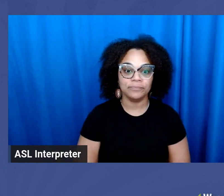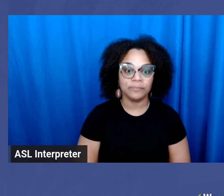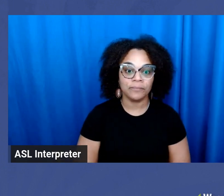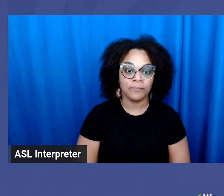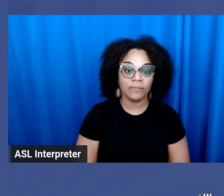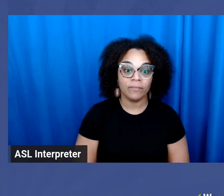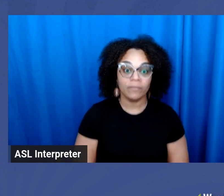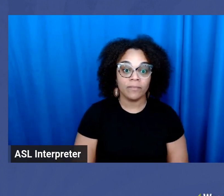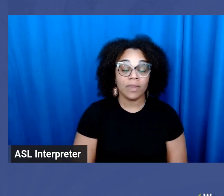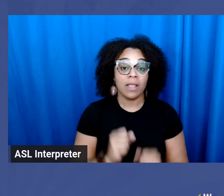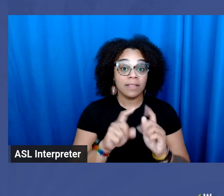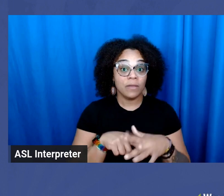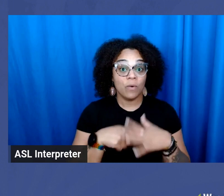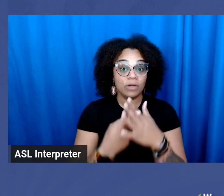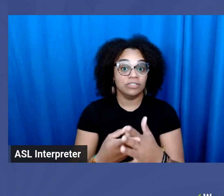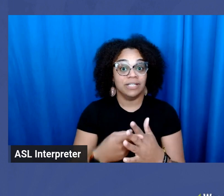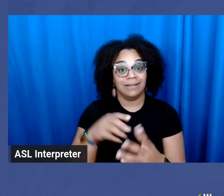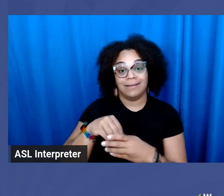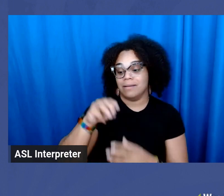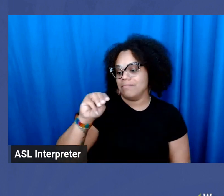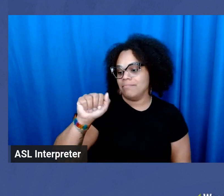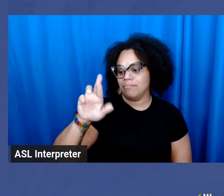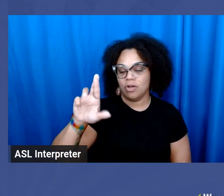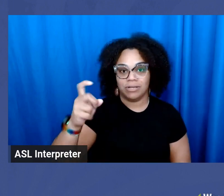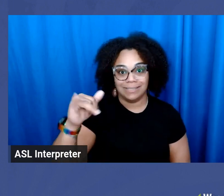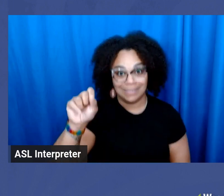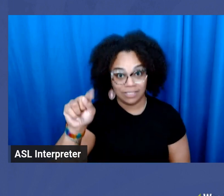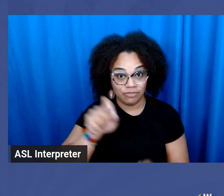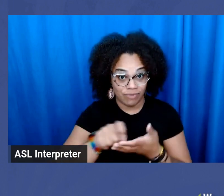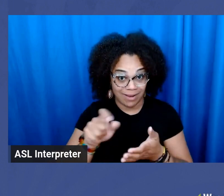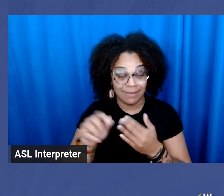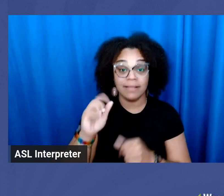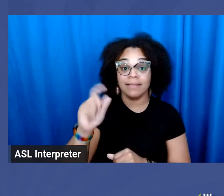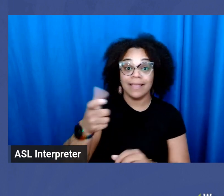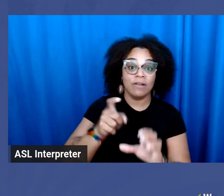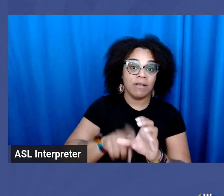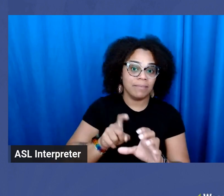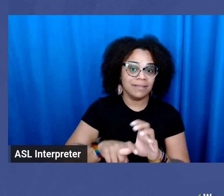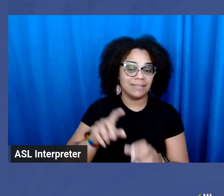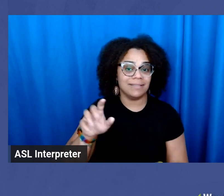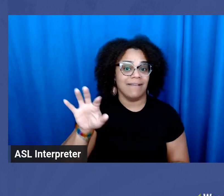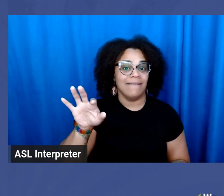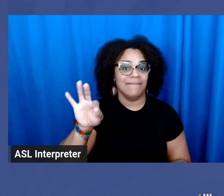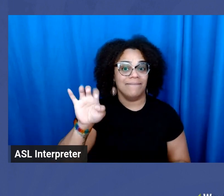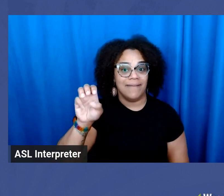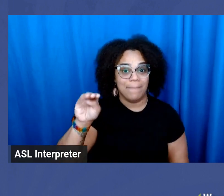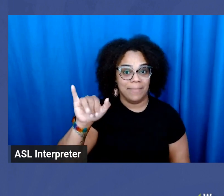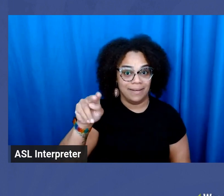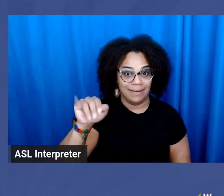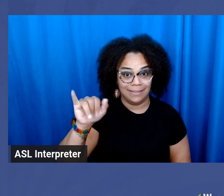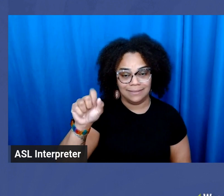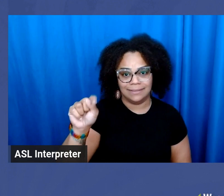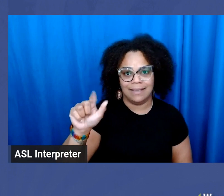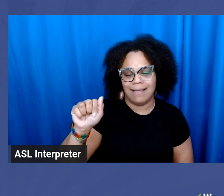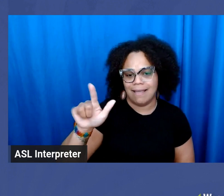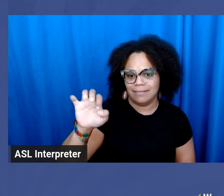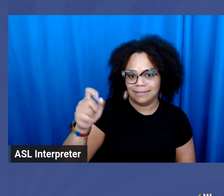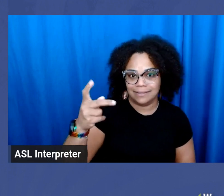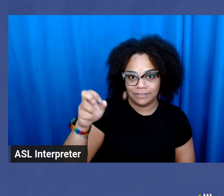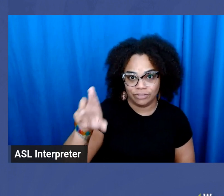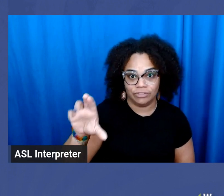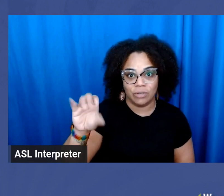At its origins in Marx's writing, and later in the writings of communist feminist Alexandra Kollontai, the denigration of the prostitute